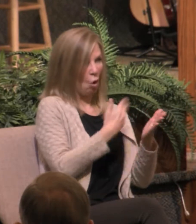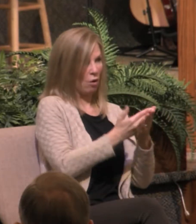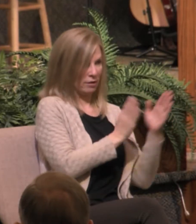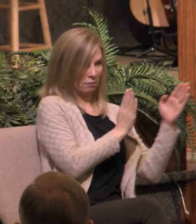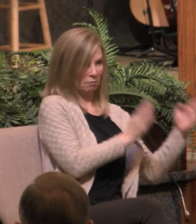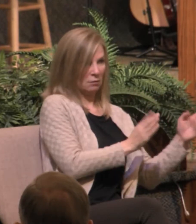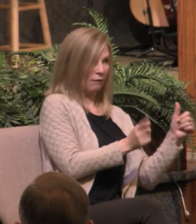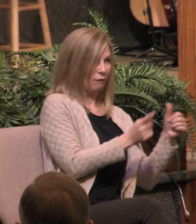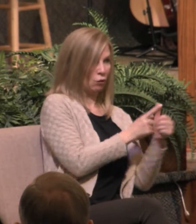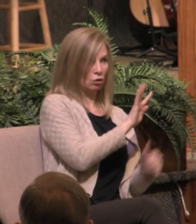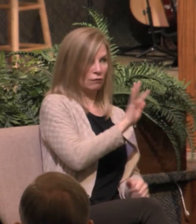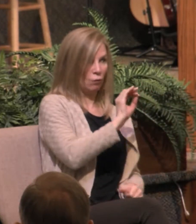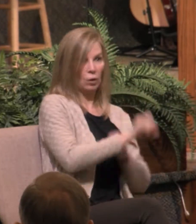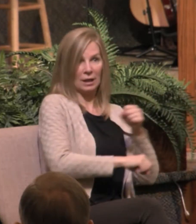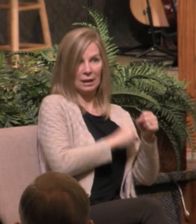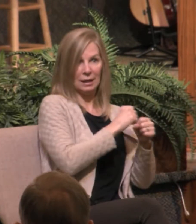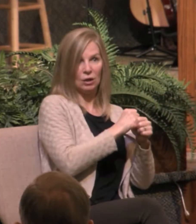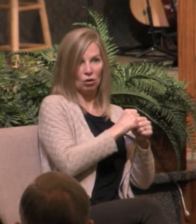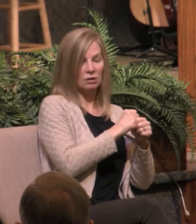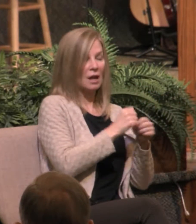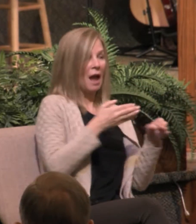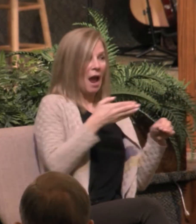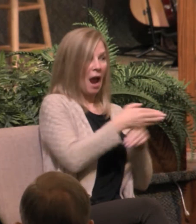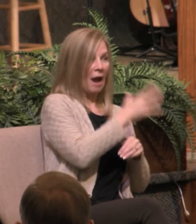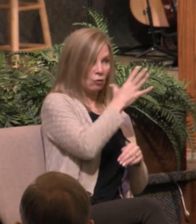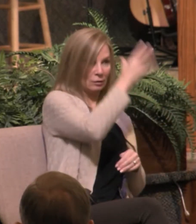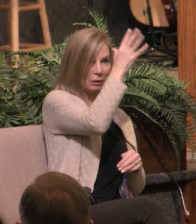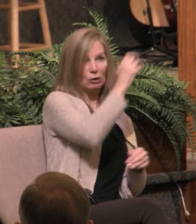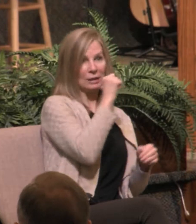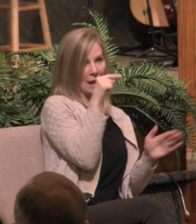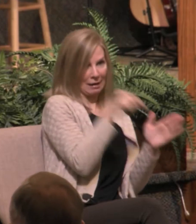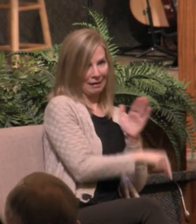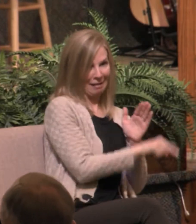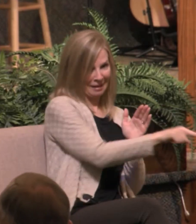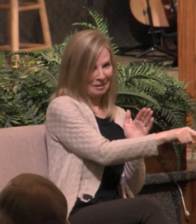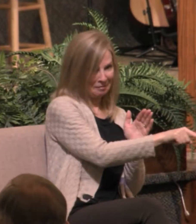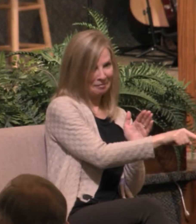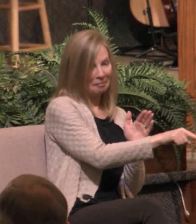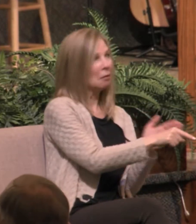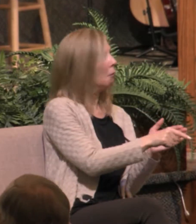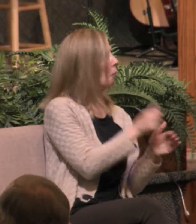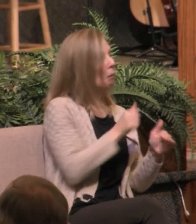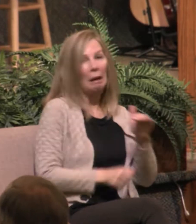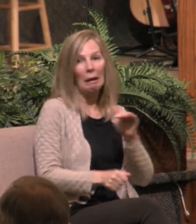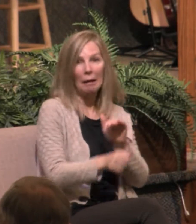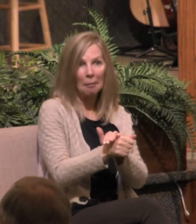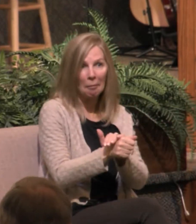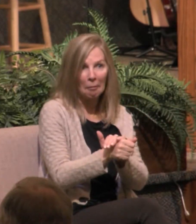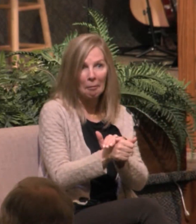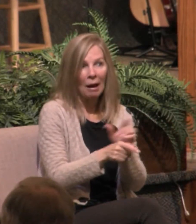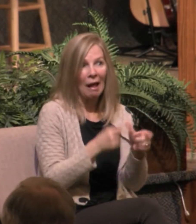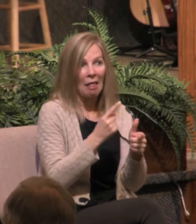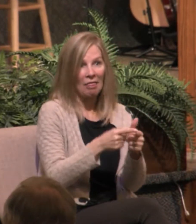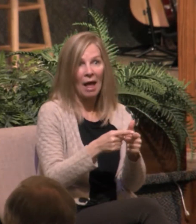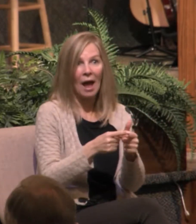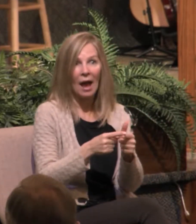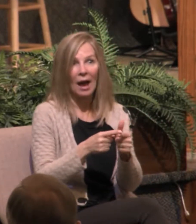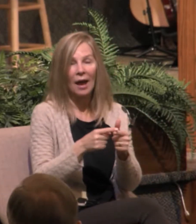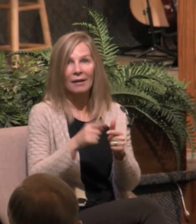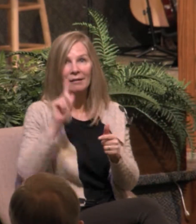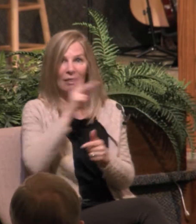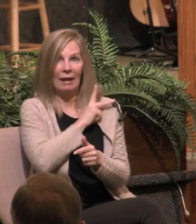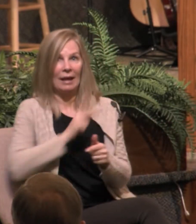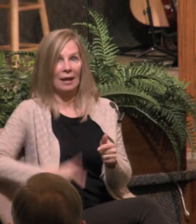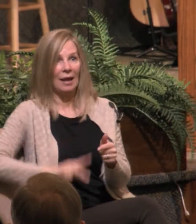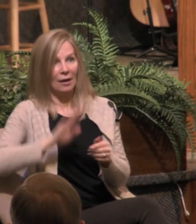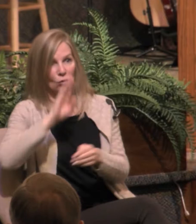He basically, after his parents disobeyed the king and they didn't kill their son, and they hid him for a while, and then he was found by Pharaoh's